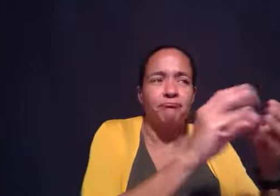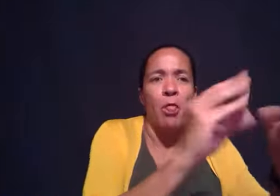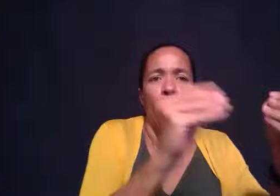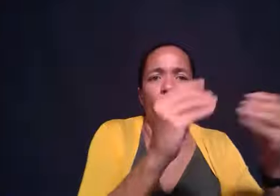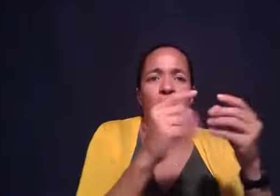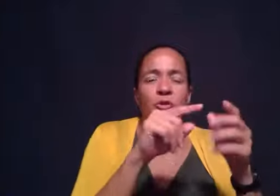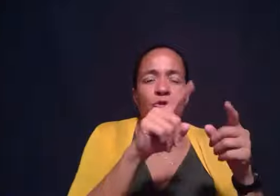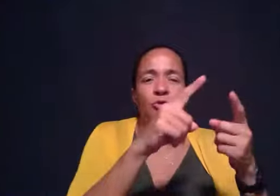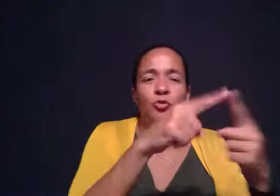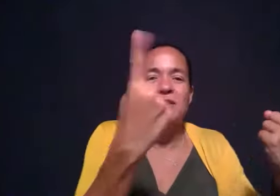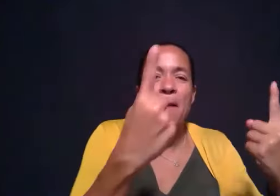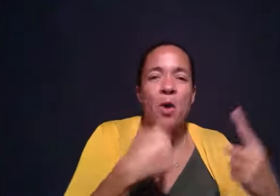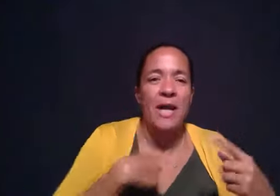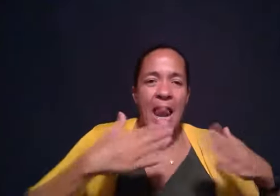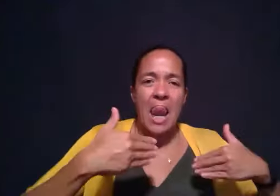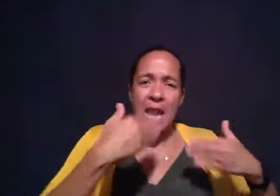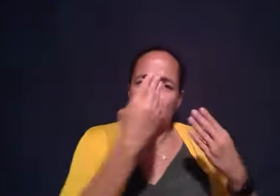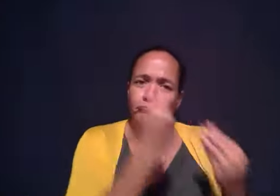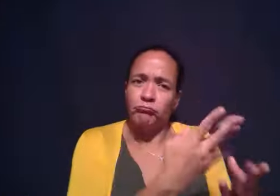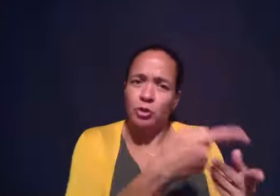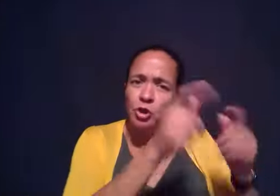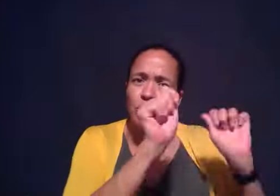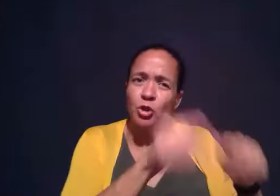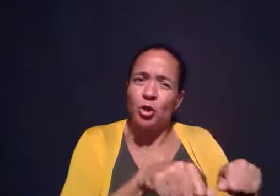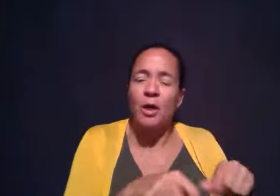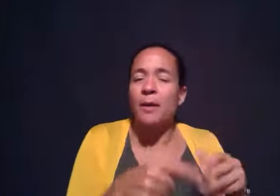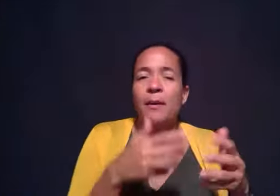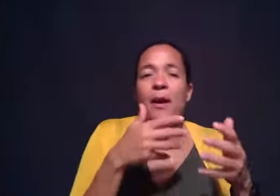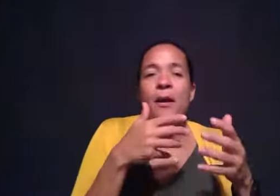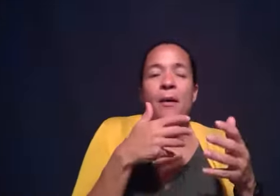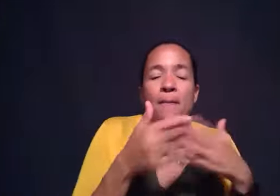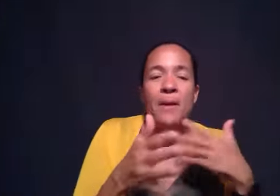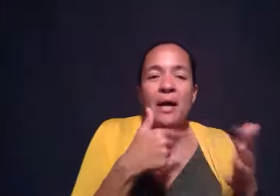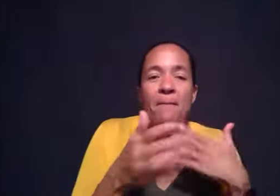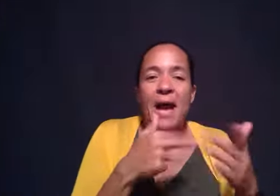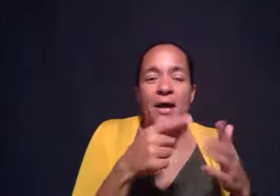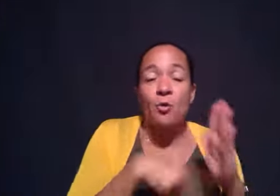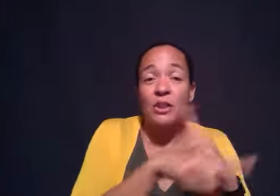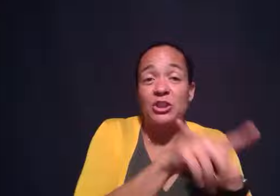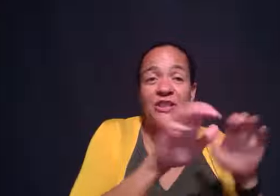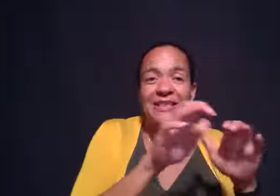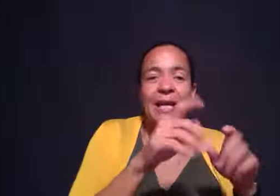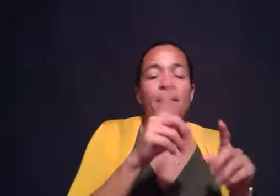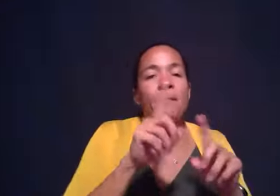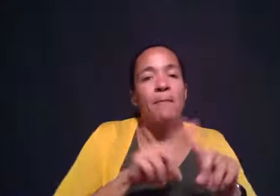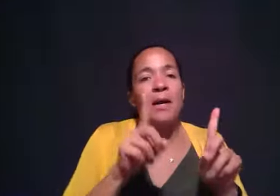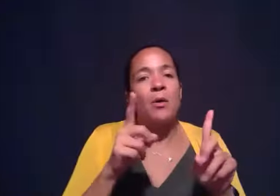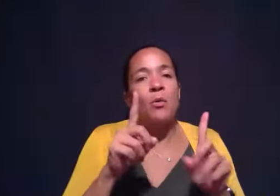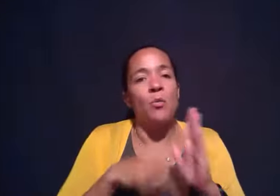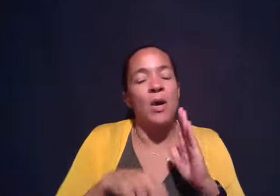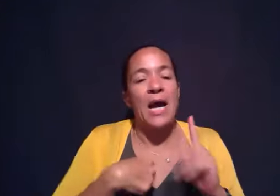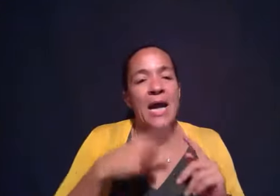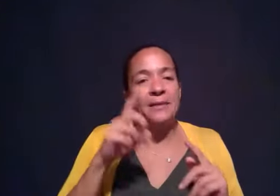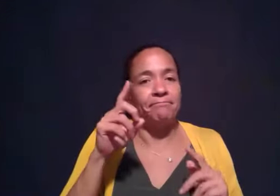And it doesn't matter what she did. What I did was I had a 14-year relationship with this woman, and I never said a word about